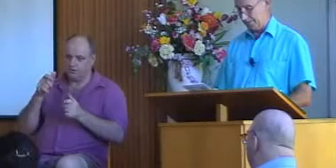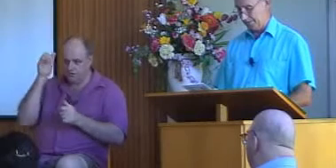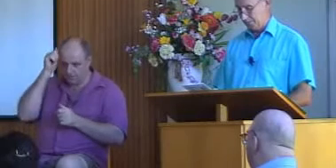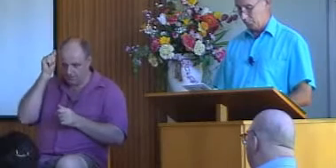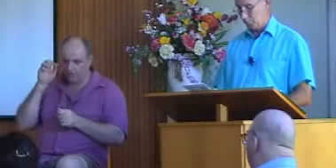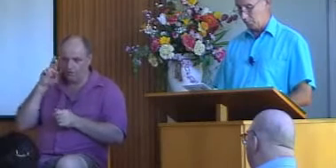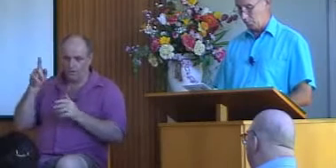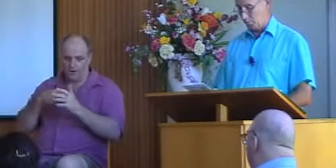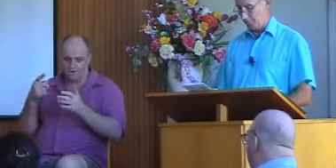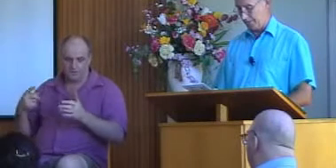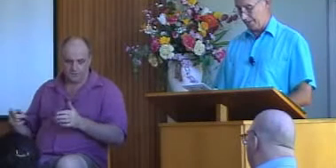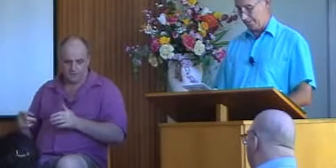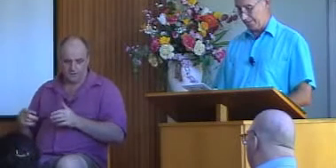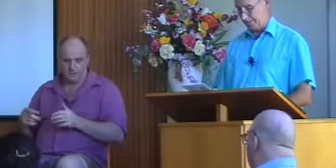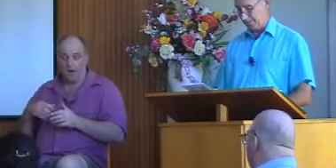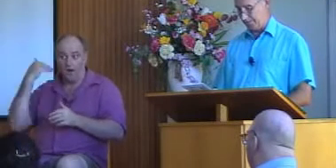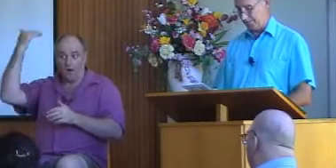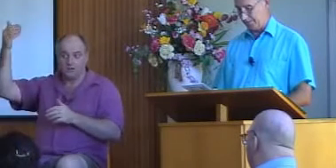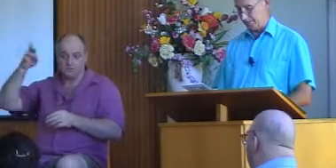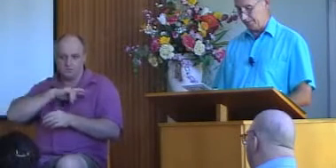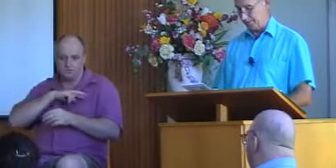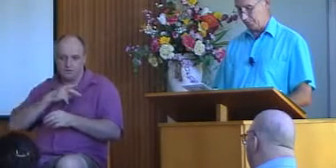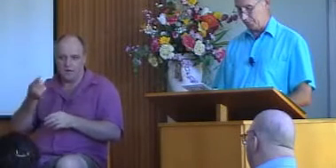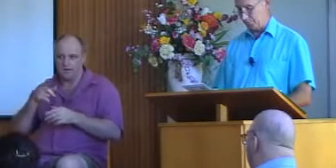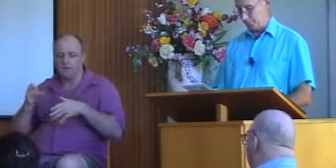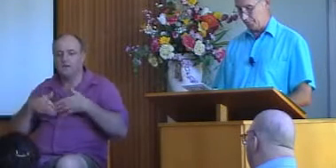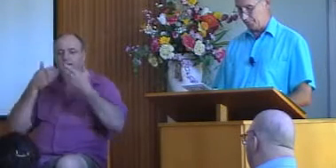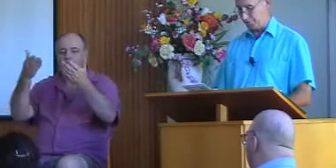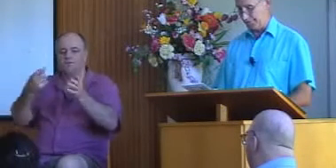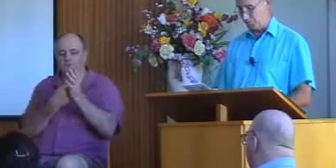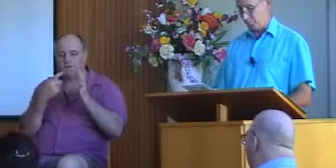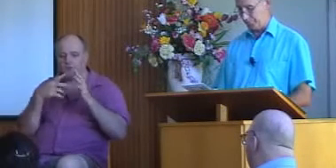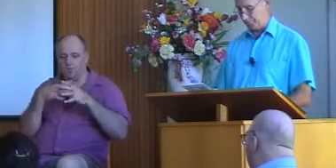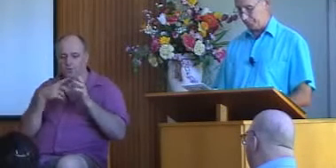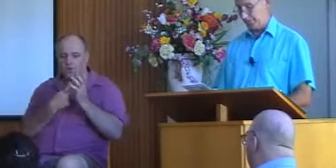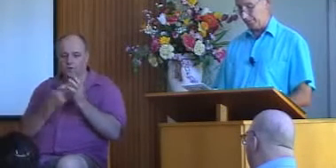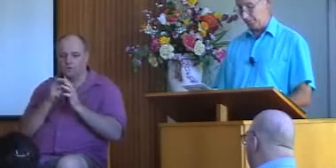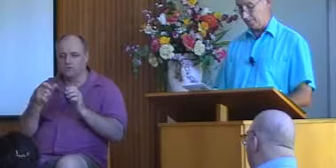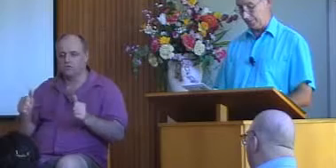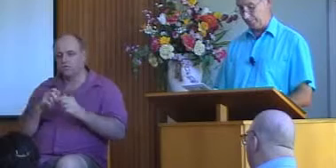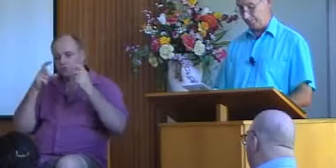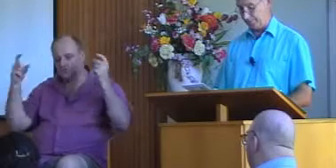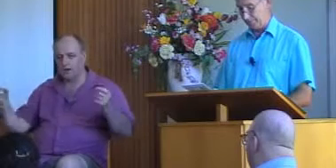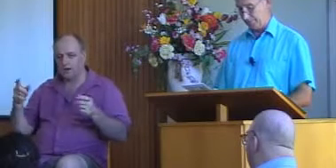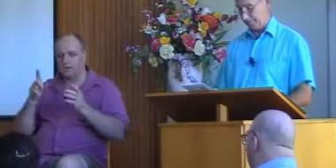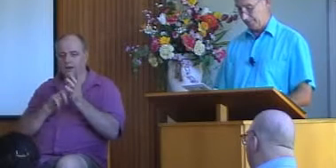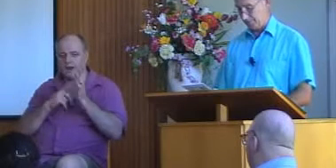responsibility, will reward the greatest labour, and condemns all who trifle with its sacred